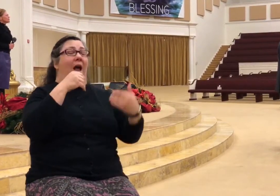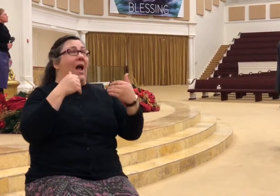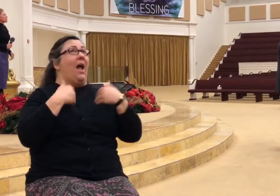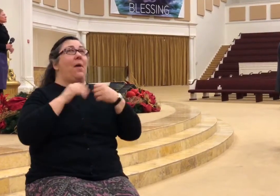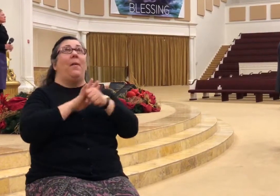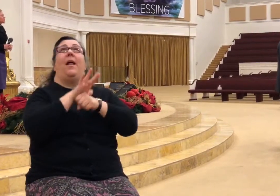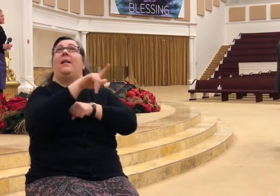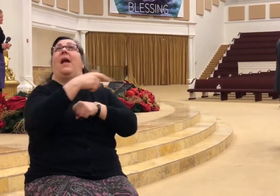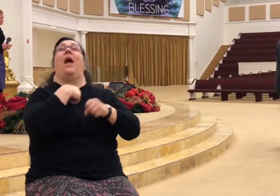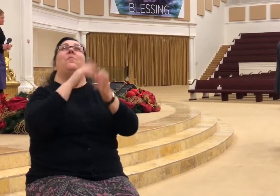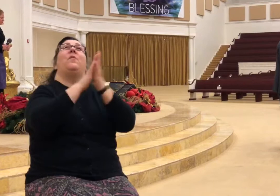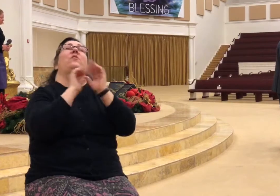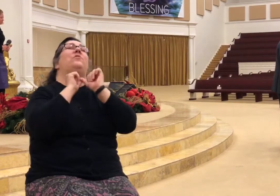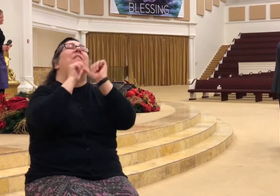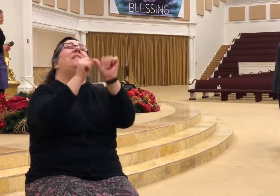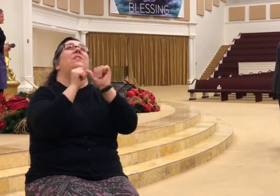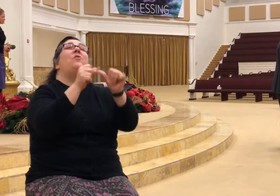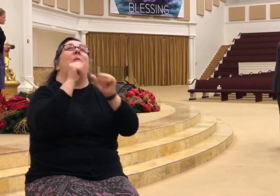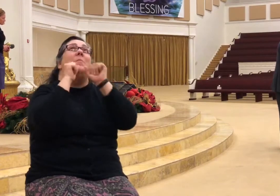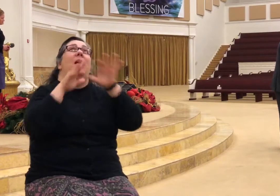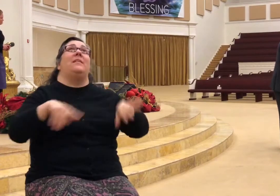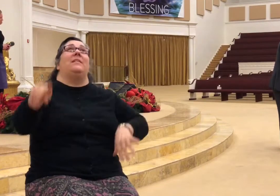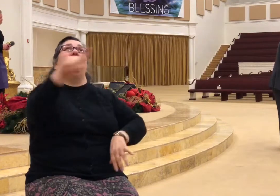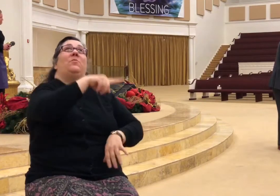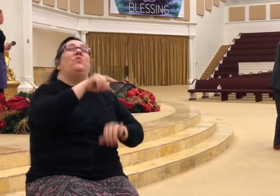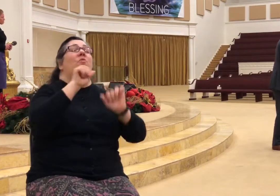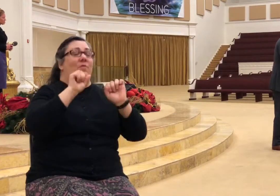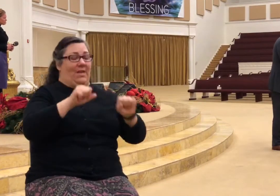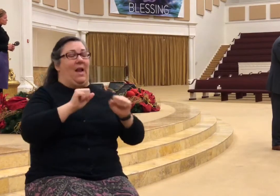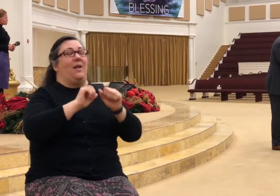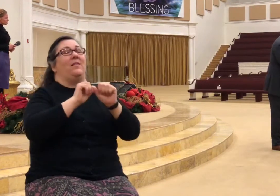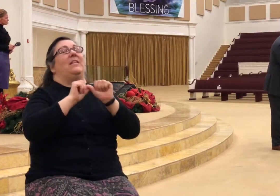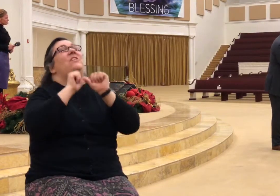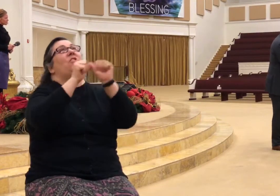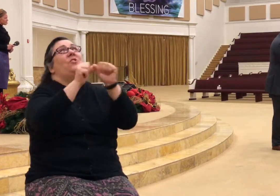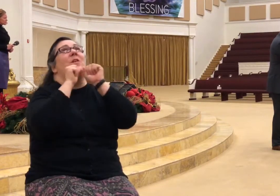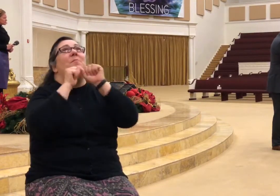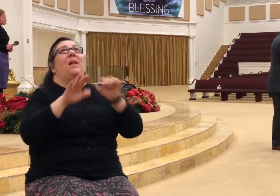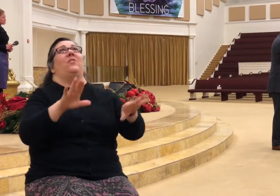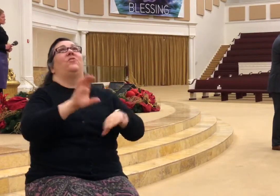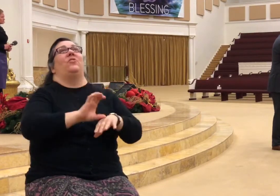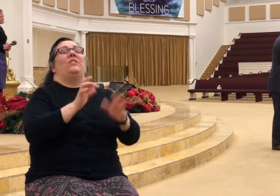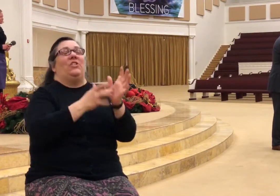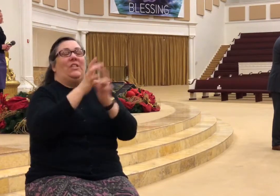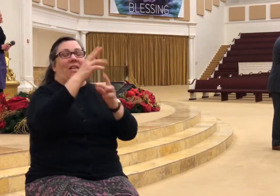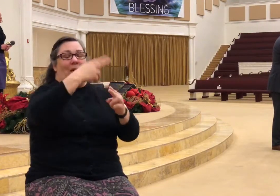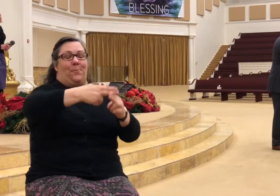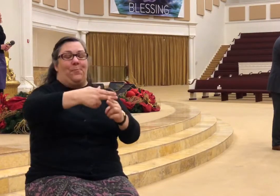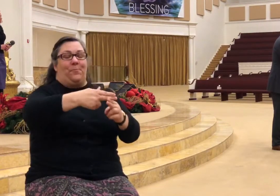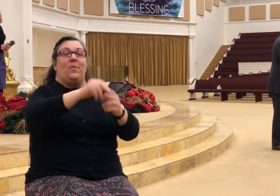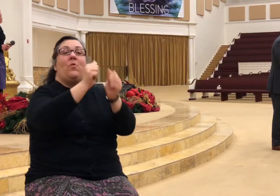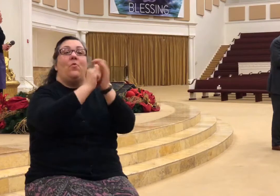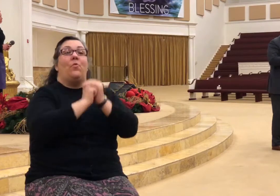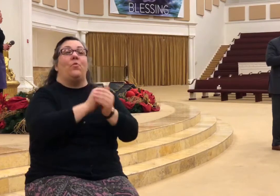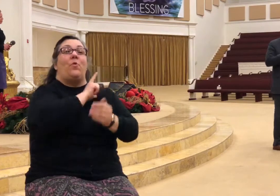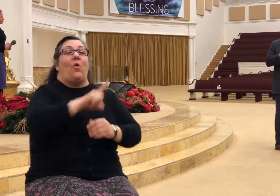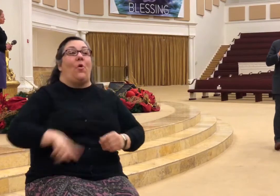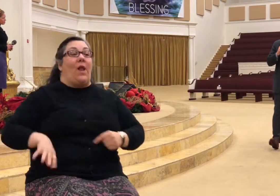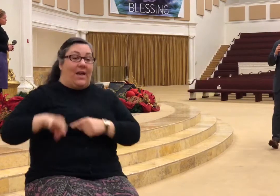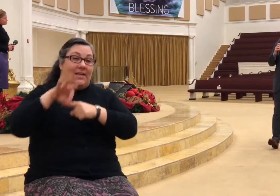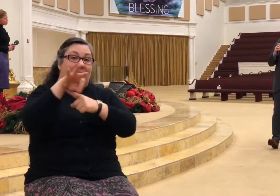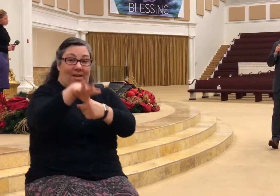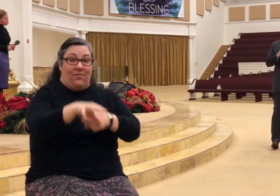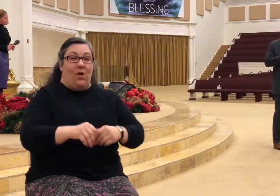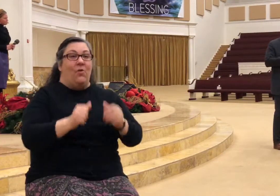you would continue to bless them so they can be a blessing. Everybody say, in Jesus' name, let's worship and give. Sing, worship with